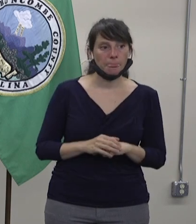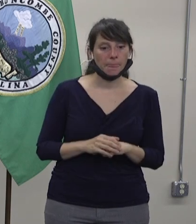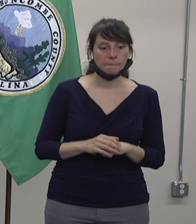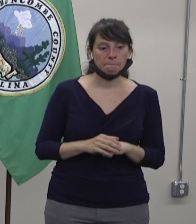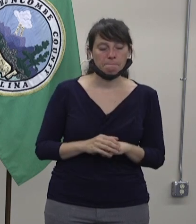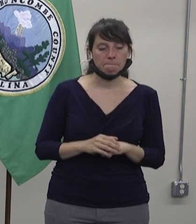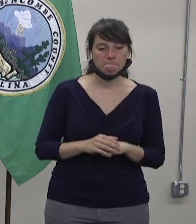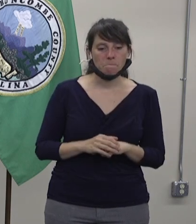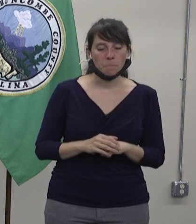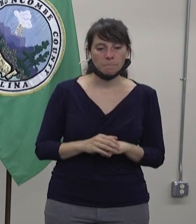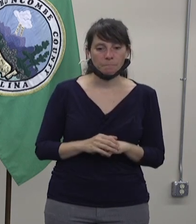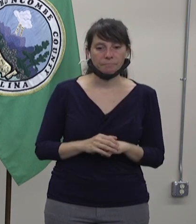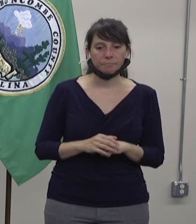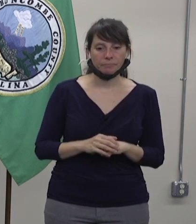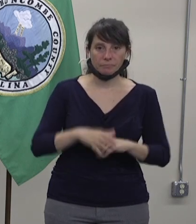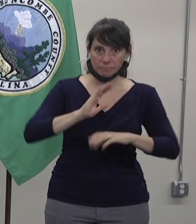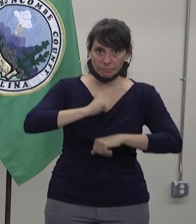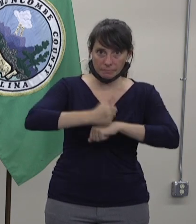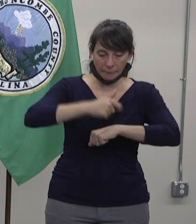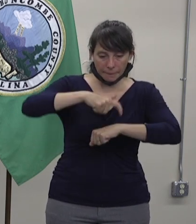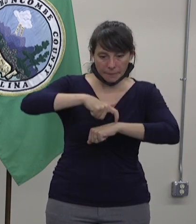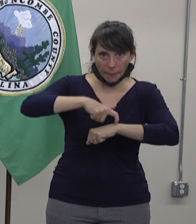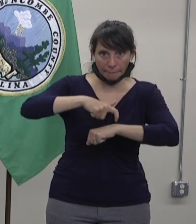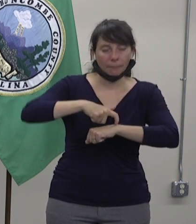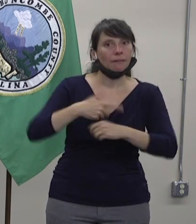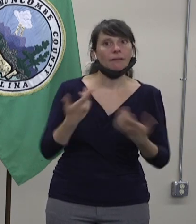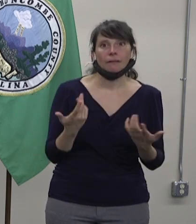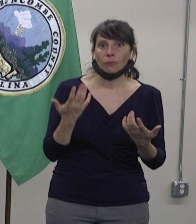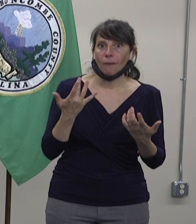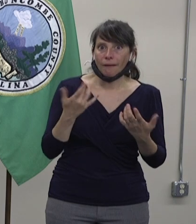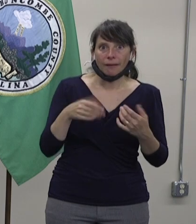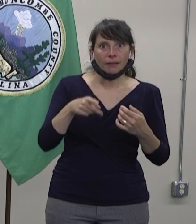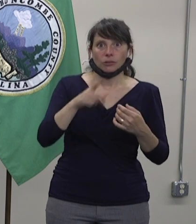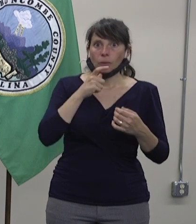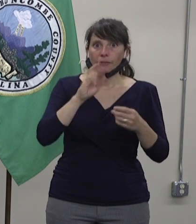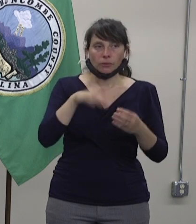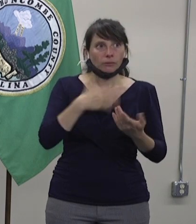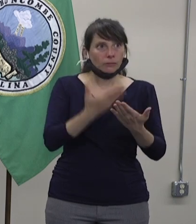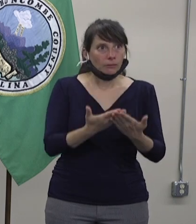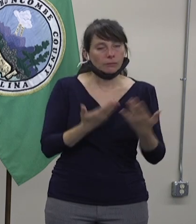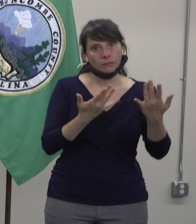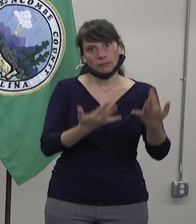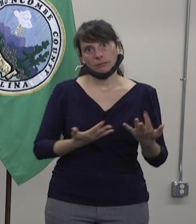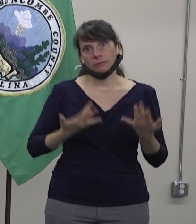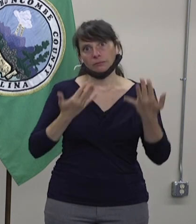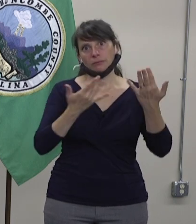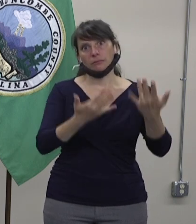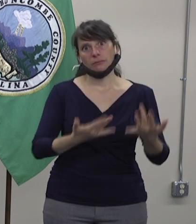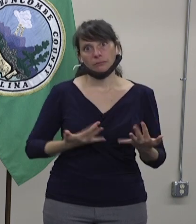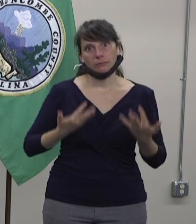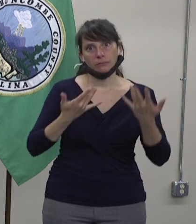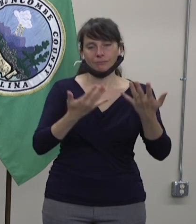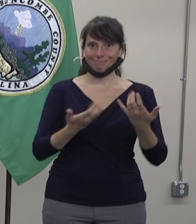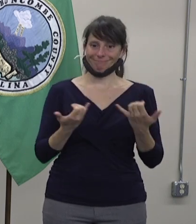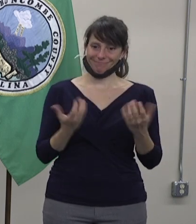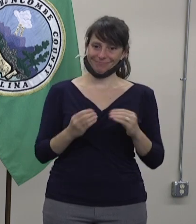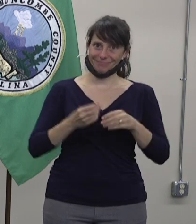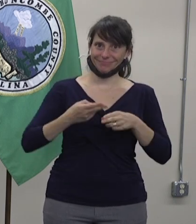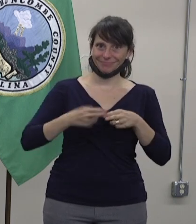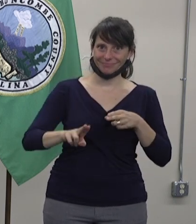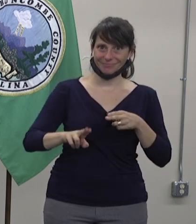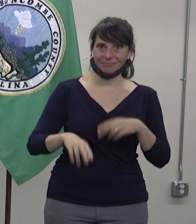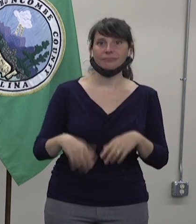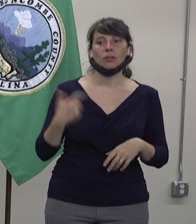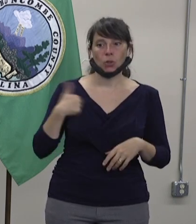testing time so that they avoid long wait times at the testing site. We have partnered with a